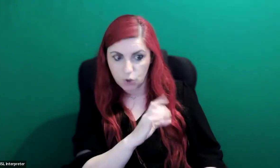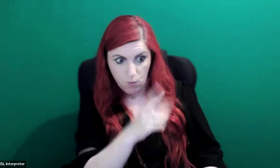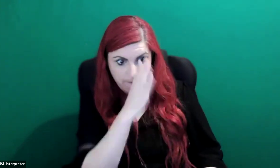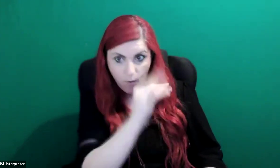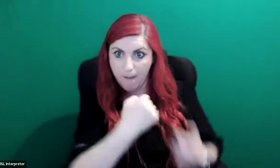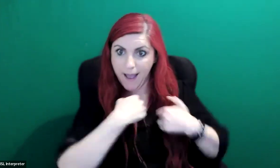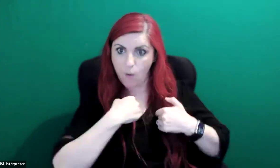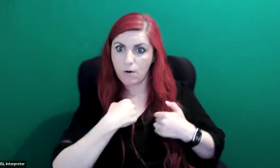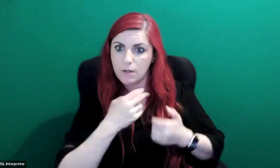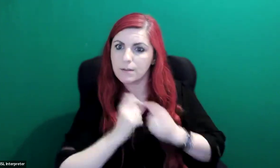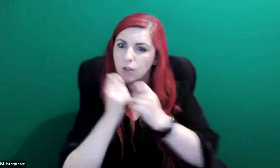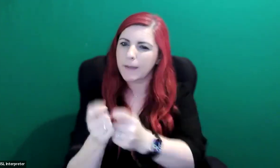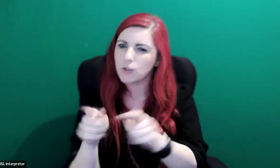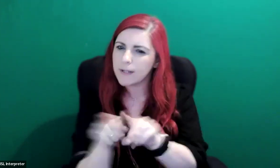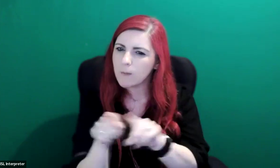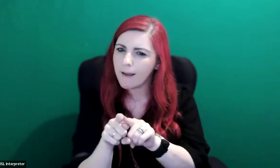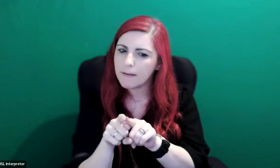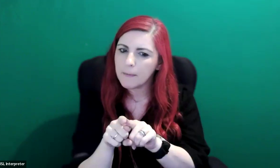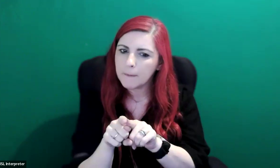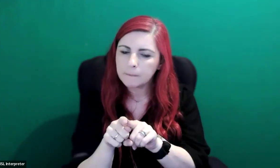IREC's analysis